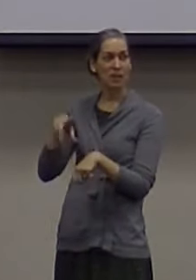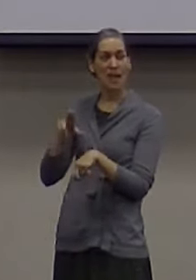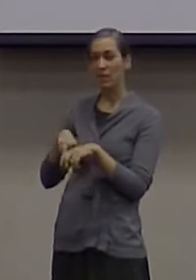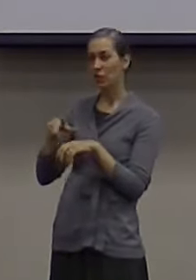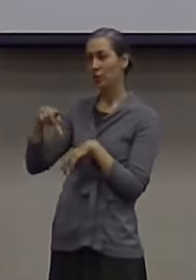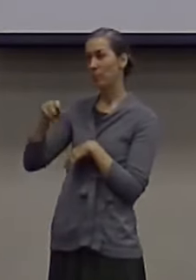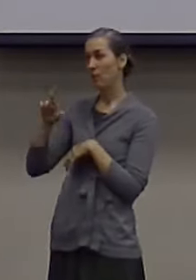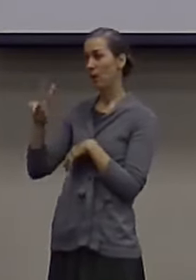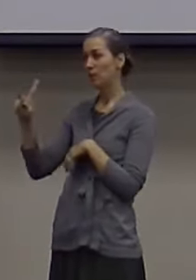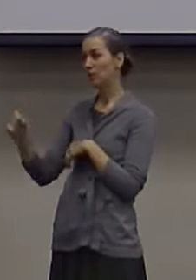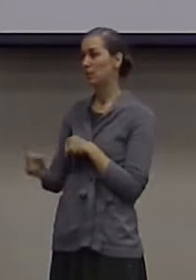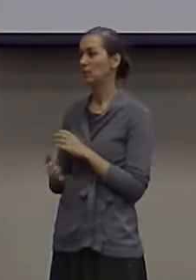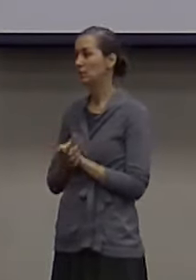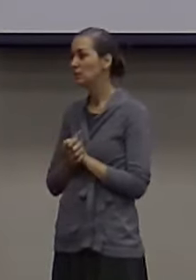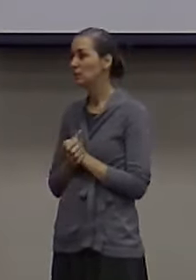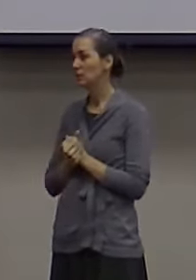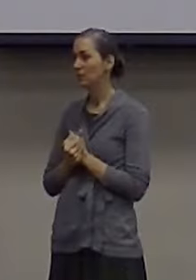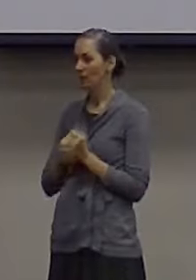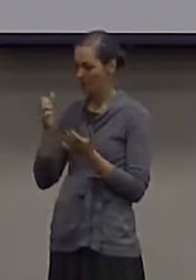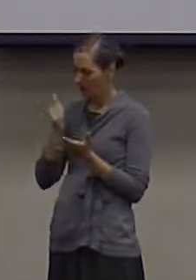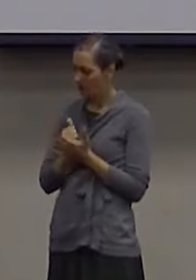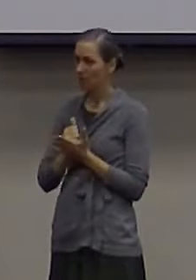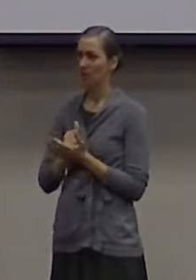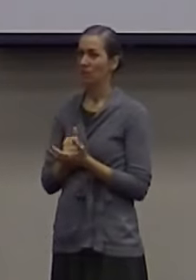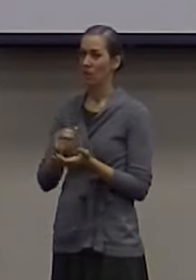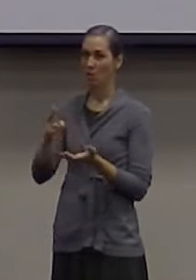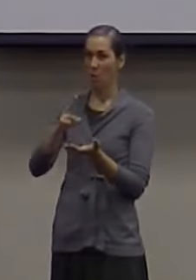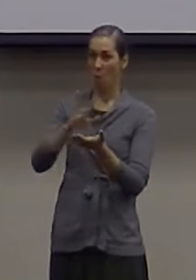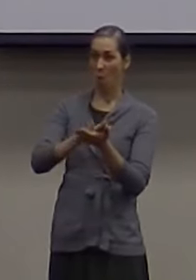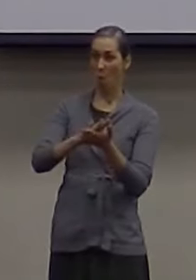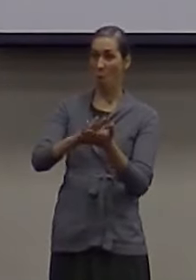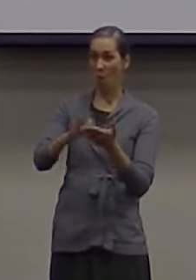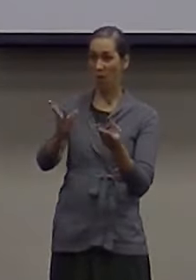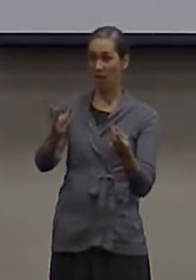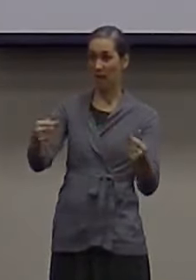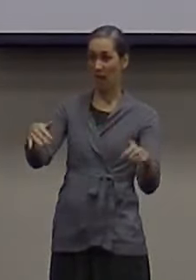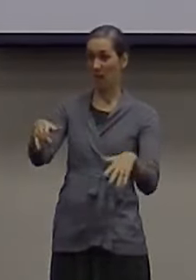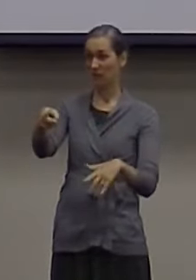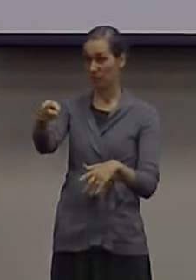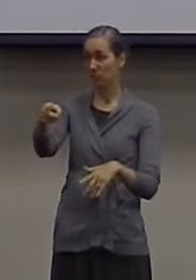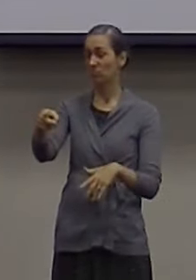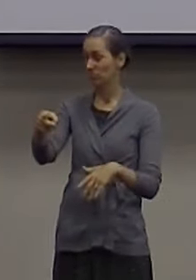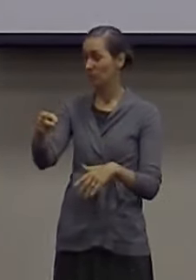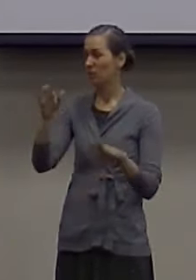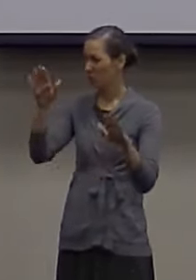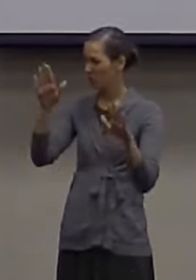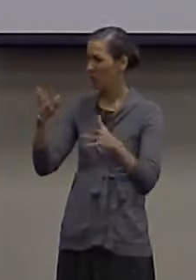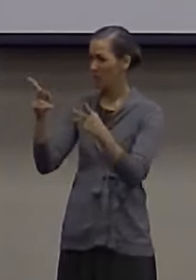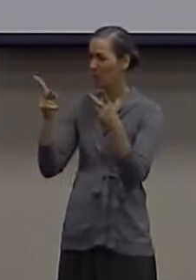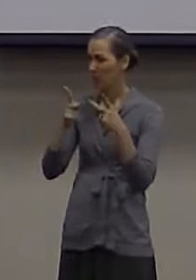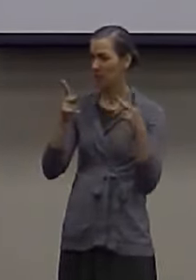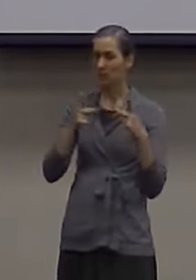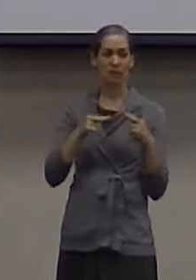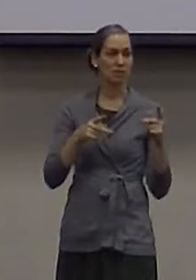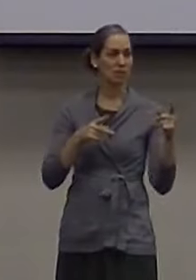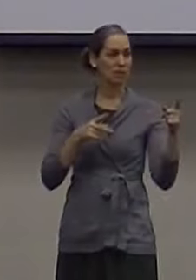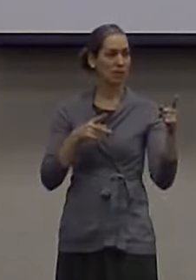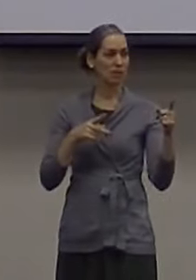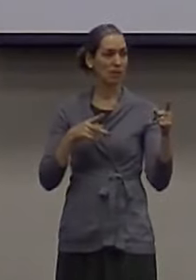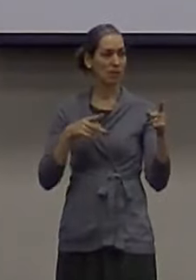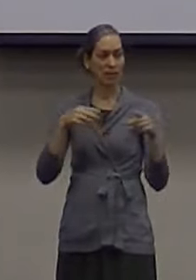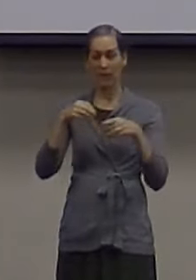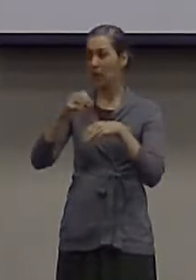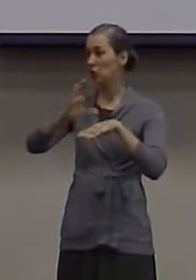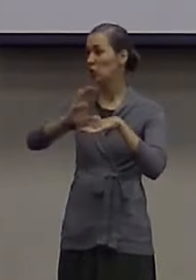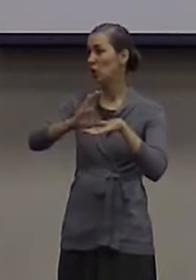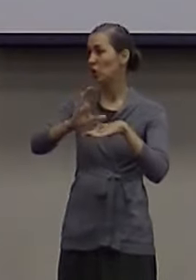National parks. Amen. I heard the Holy Lands. Okay, where else? Great places. Yes. In